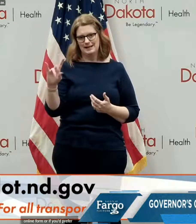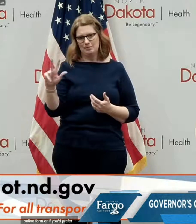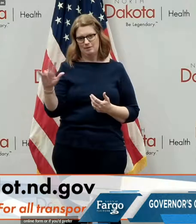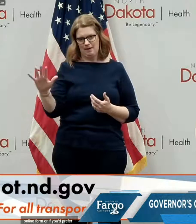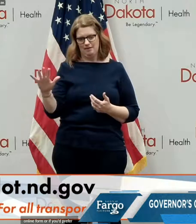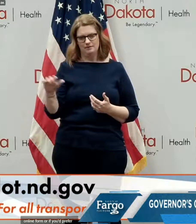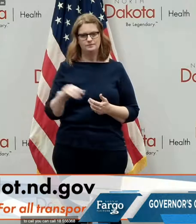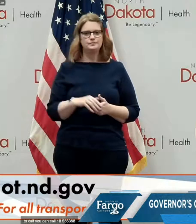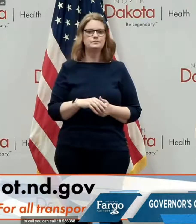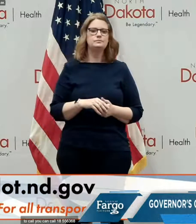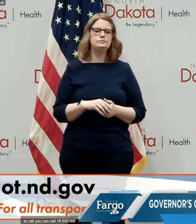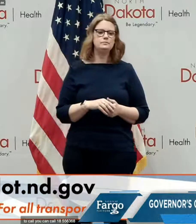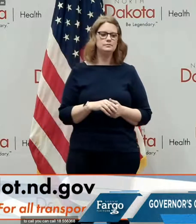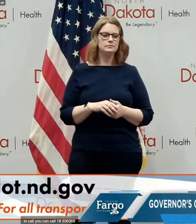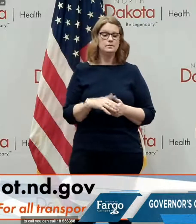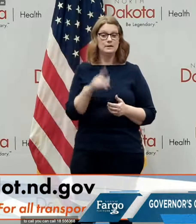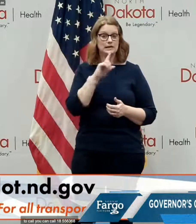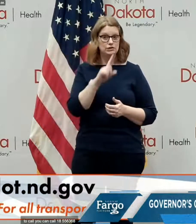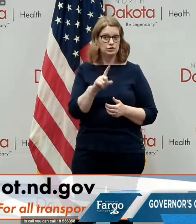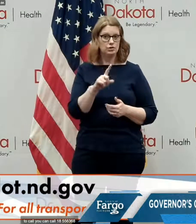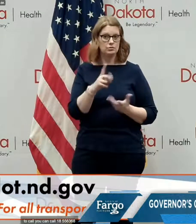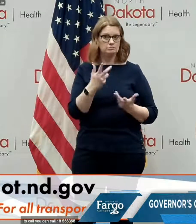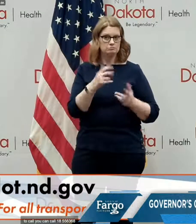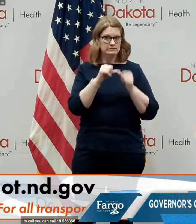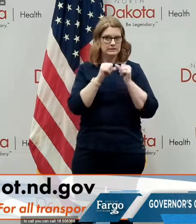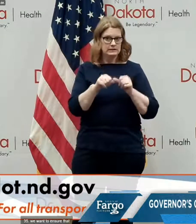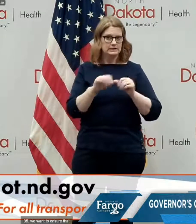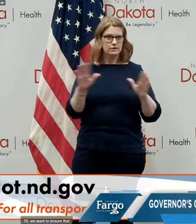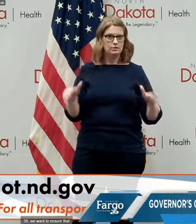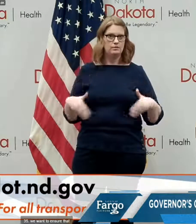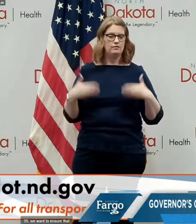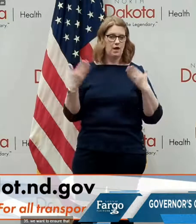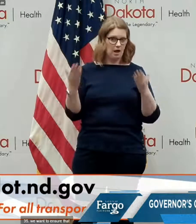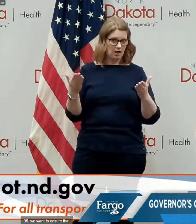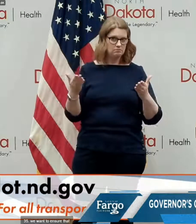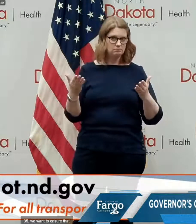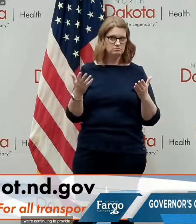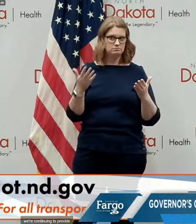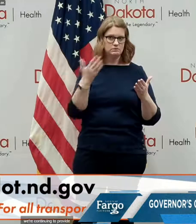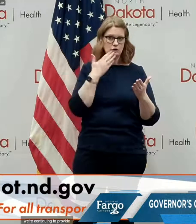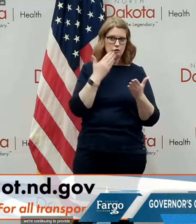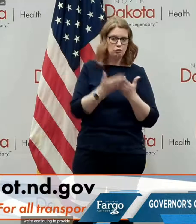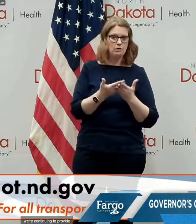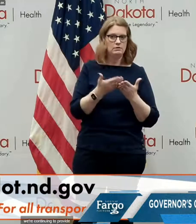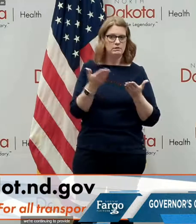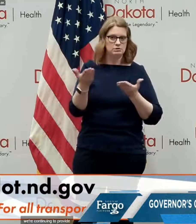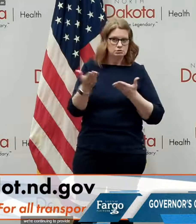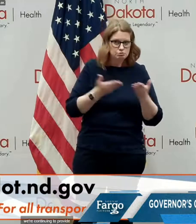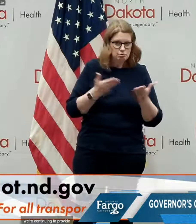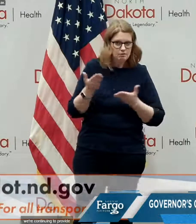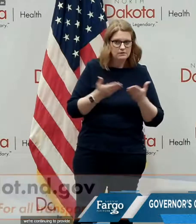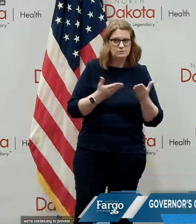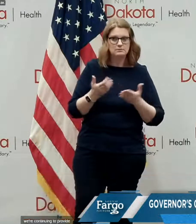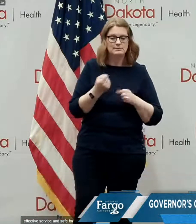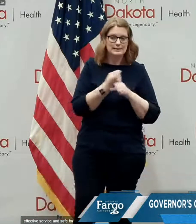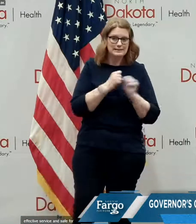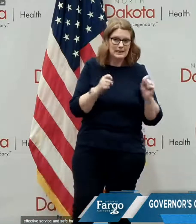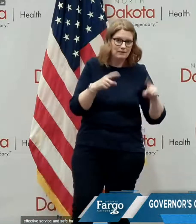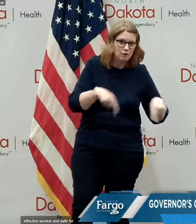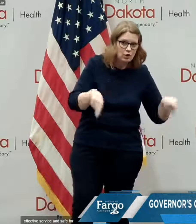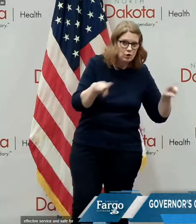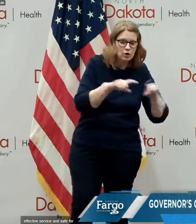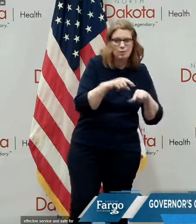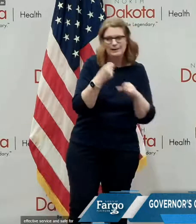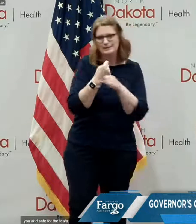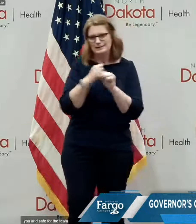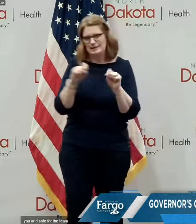1-855-633-6835. We want to ensure that we're continuing to provide effective service and safe for you and safe for the team